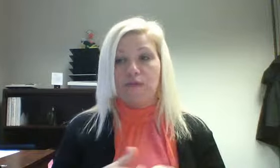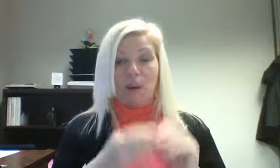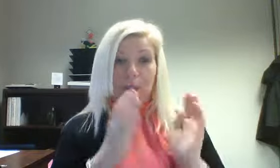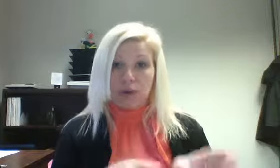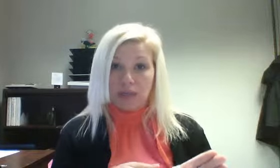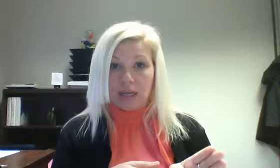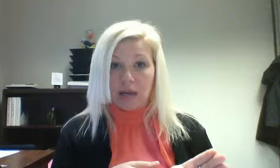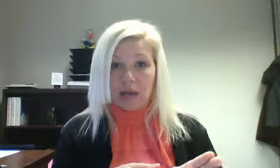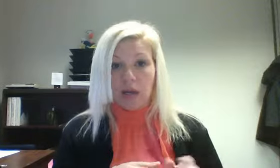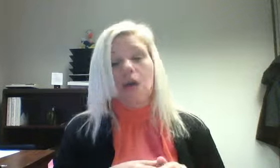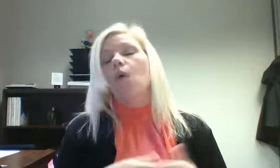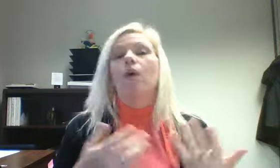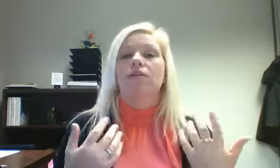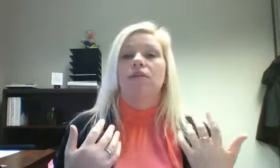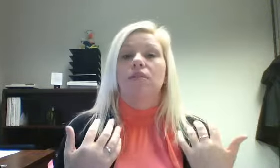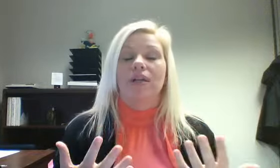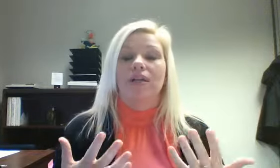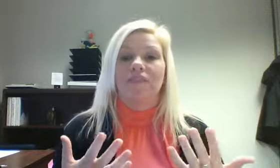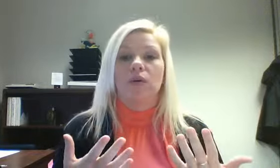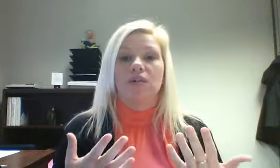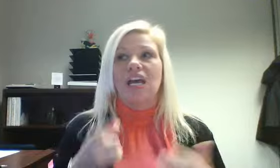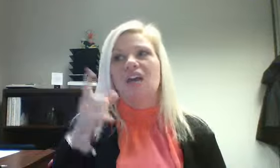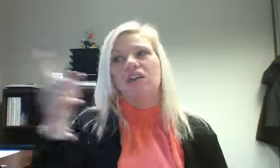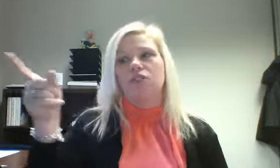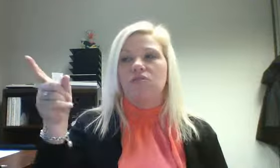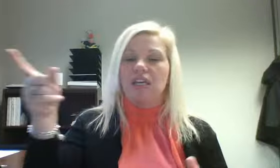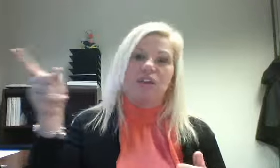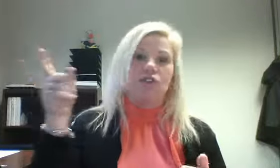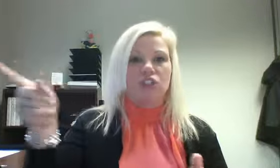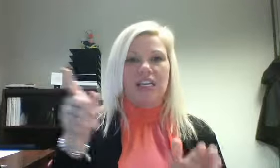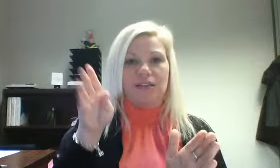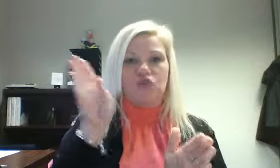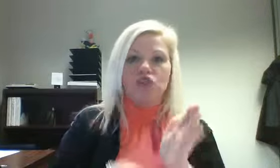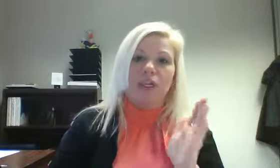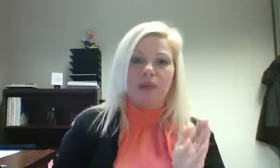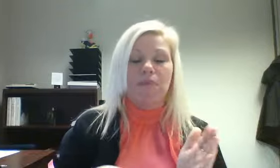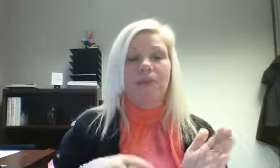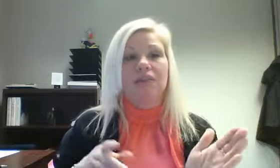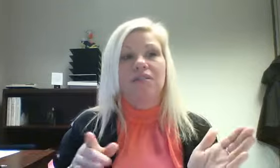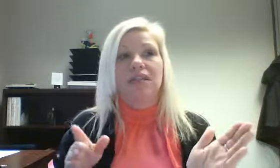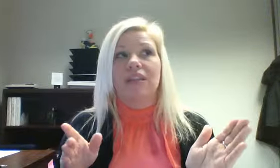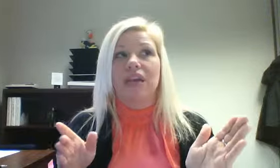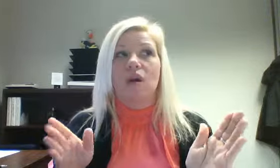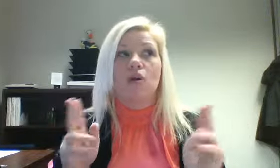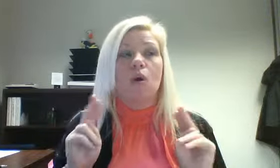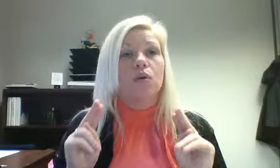for a person. When deaf folks say he or she is cheap, it means that they are no